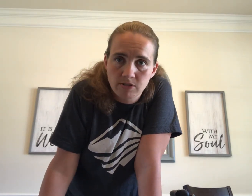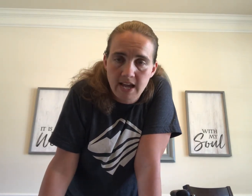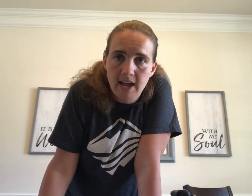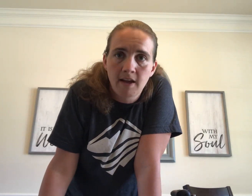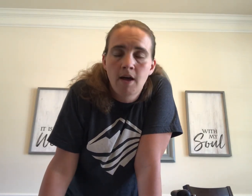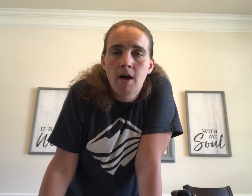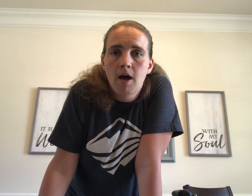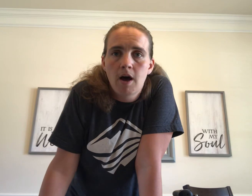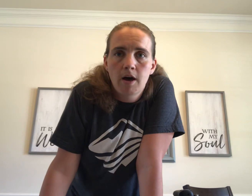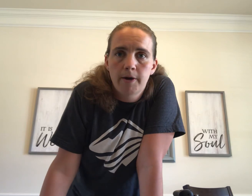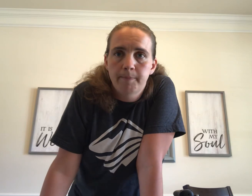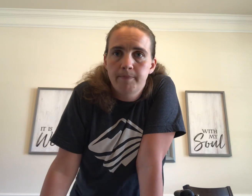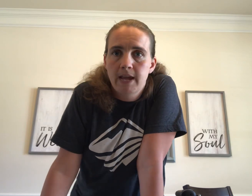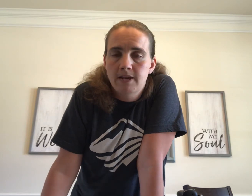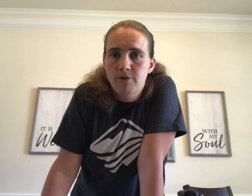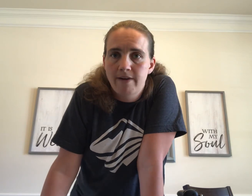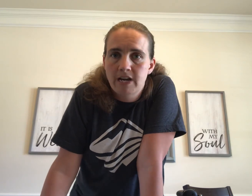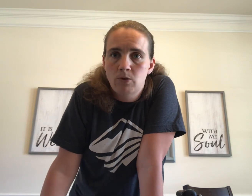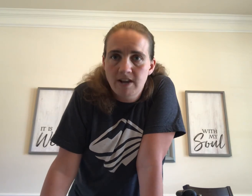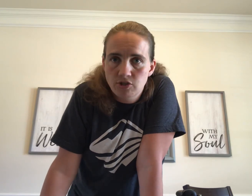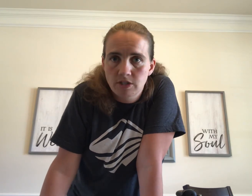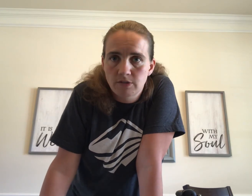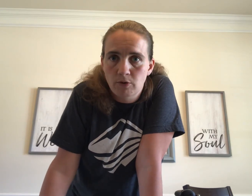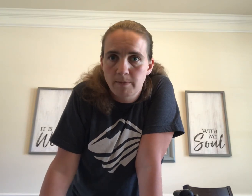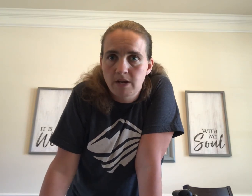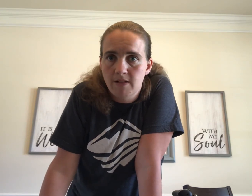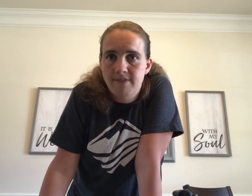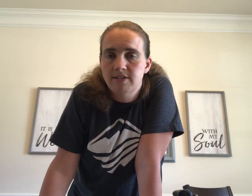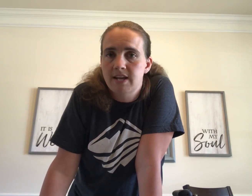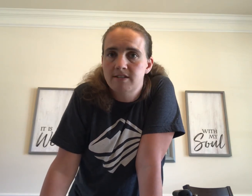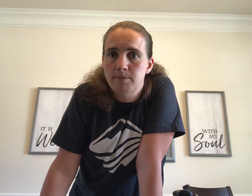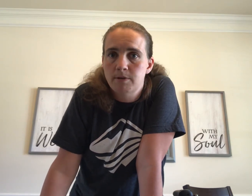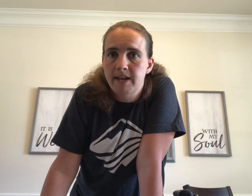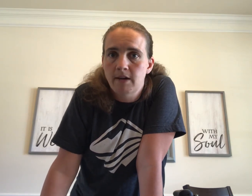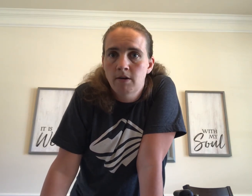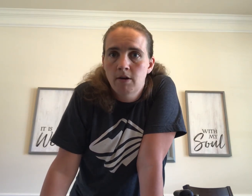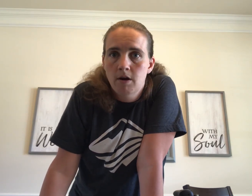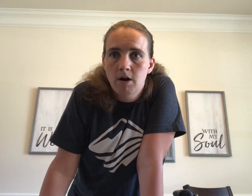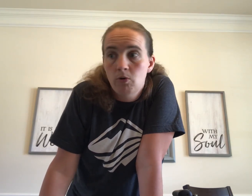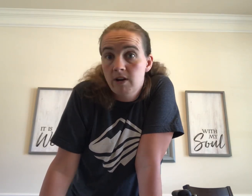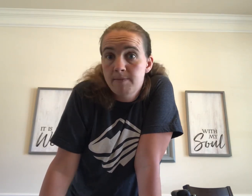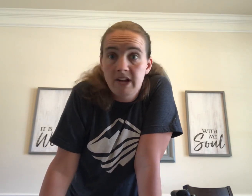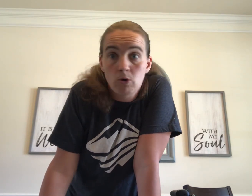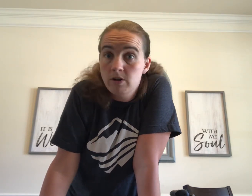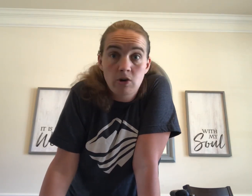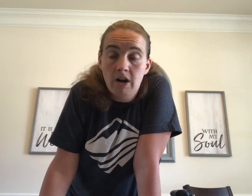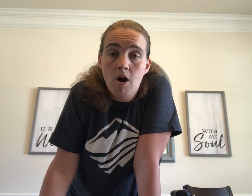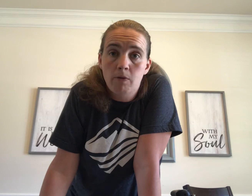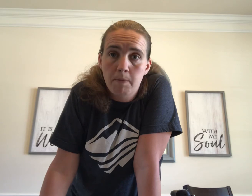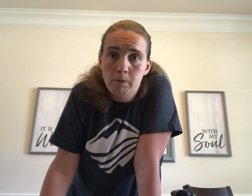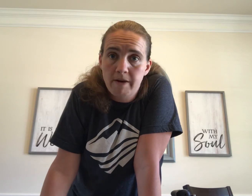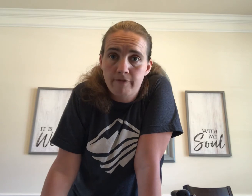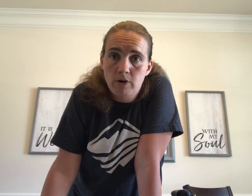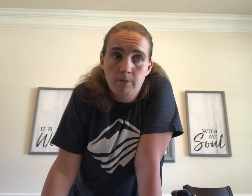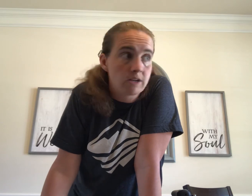Thursday. And if you have any questions for me, you'll have to text them to me or email, or you can call. Remember, my phone number is